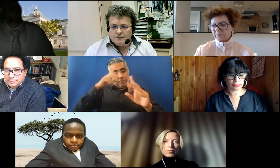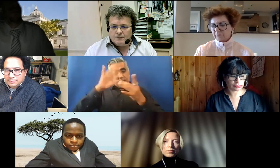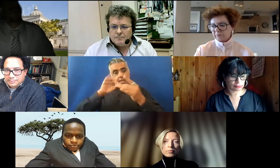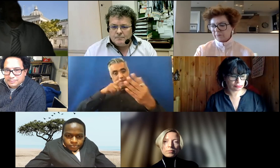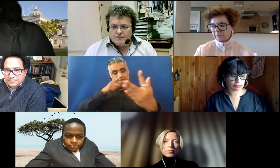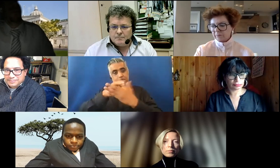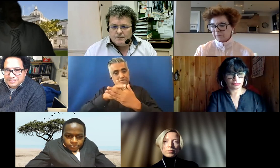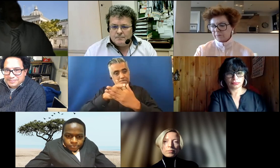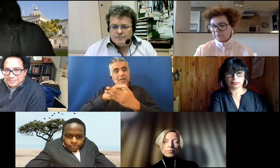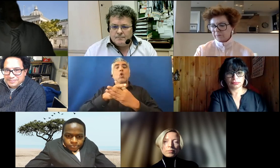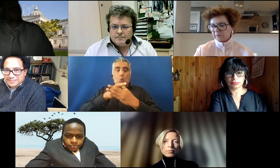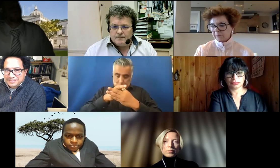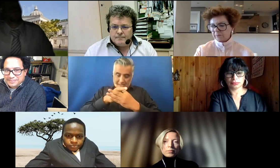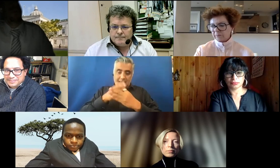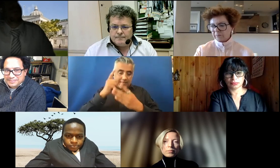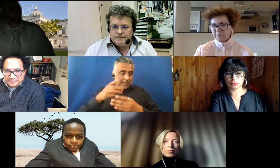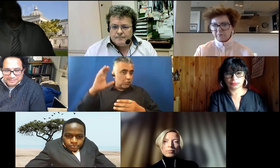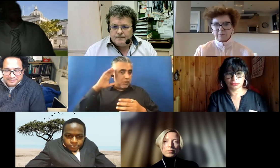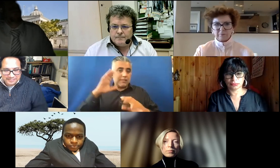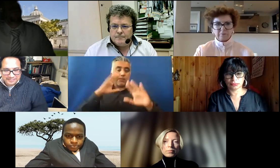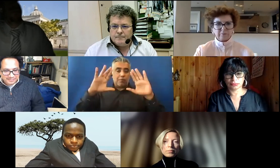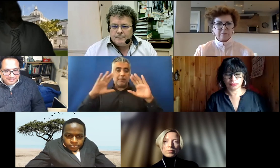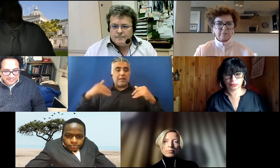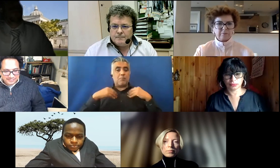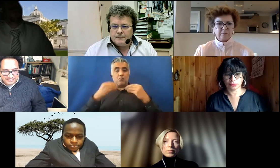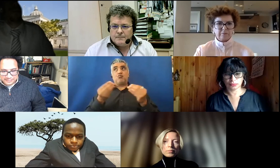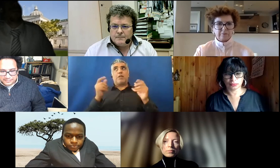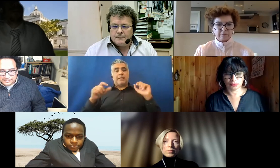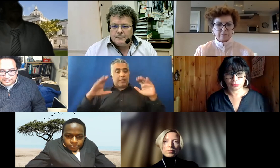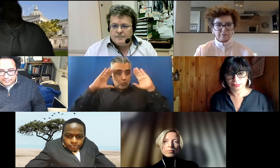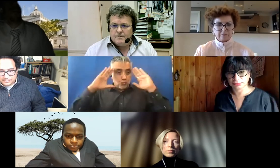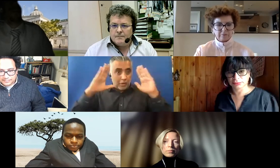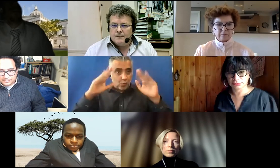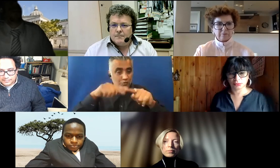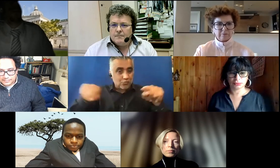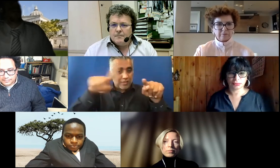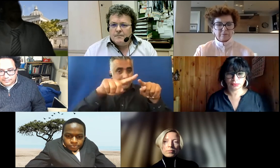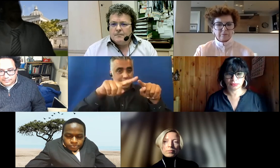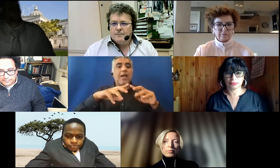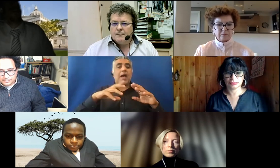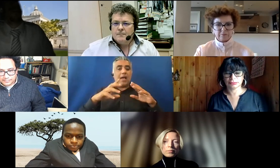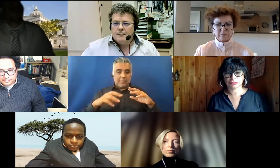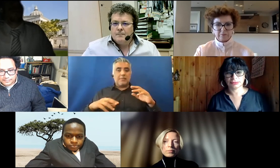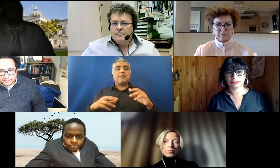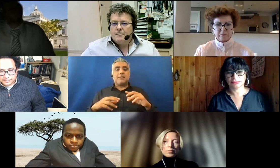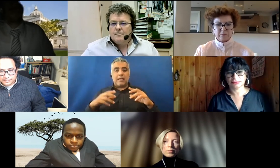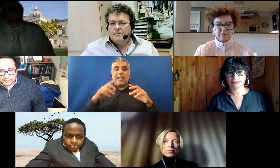as individuals and to be heard. So it's wonderful to have so many people listening. But I do think we do need to put it into